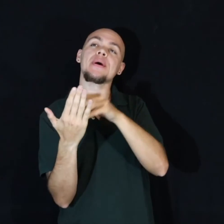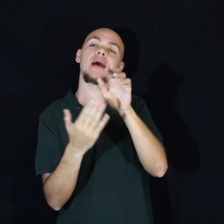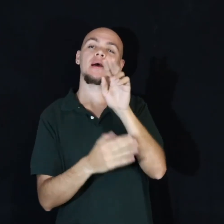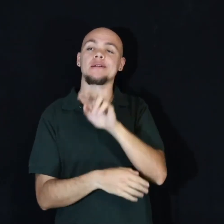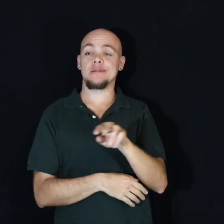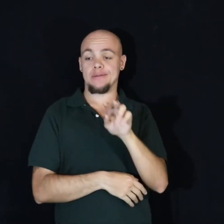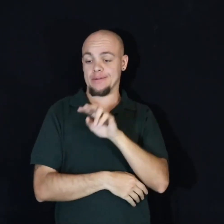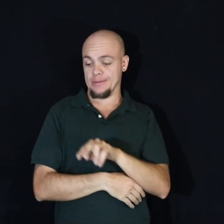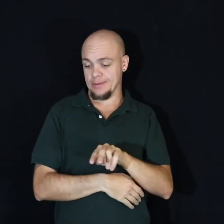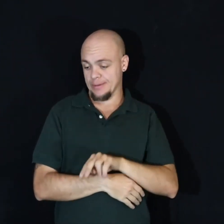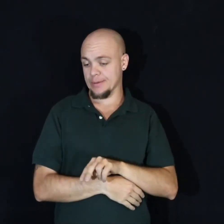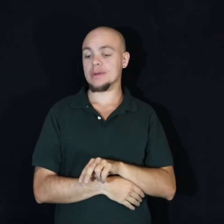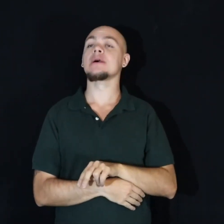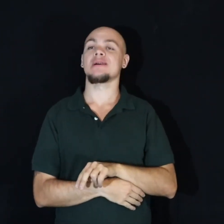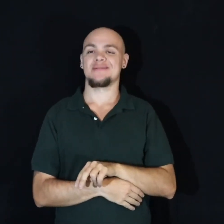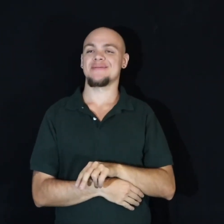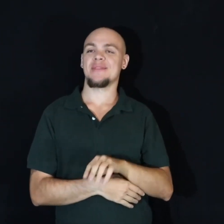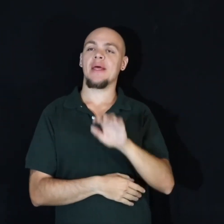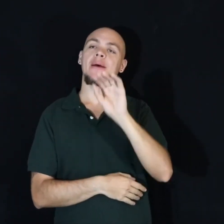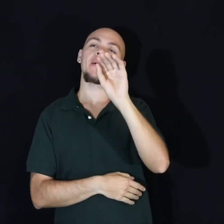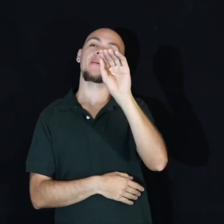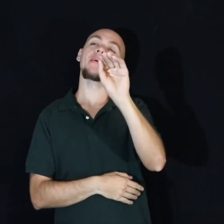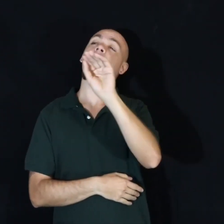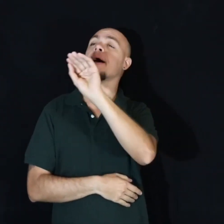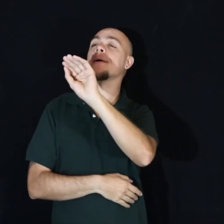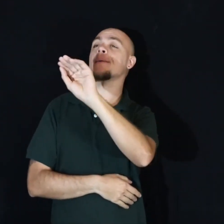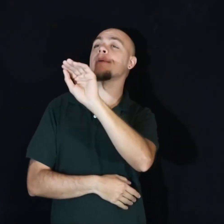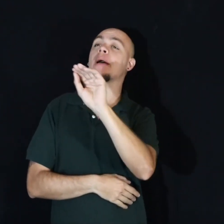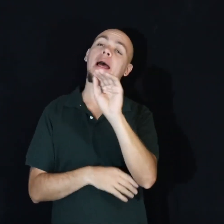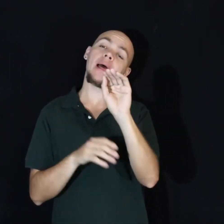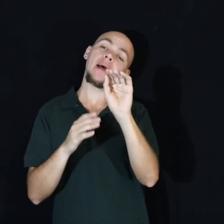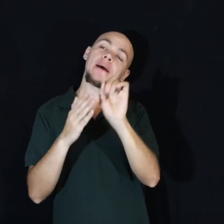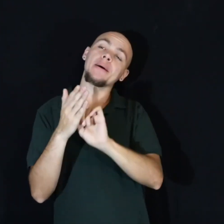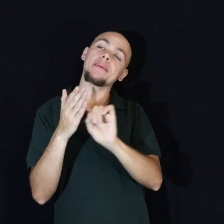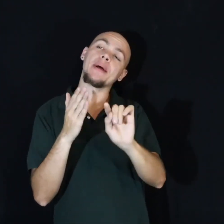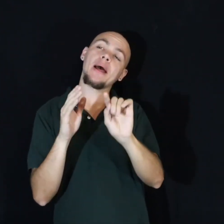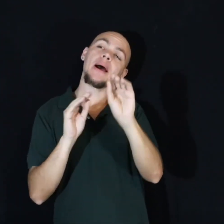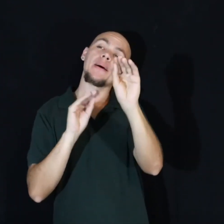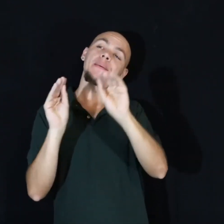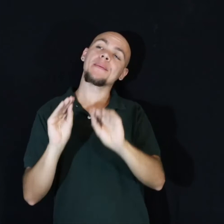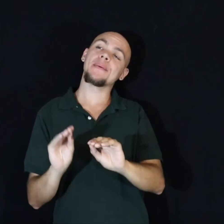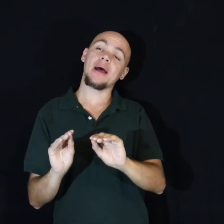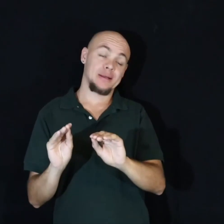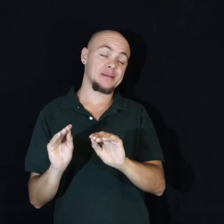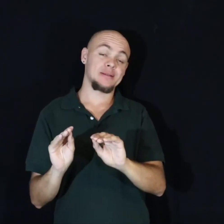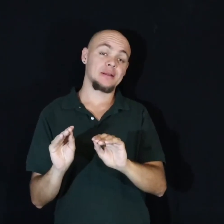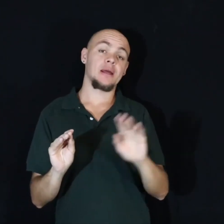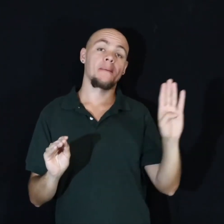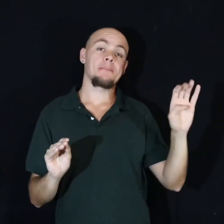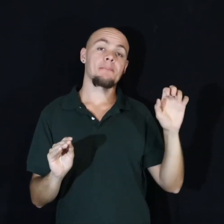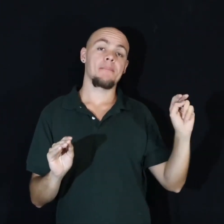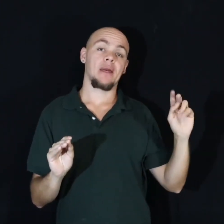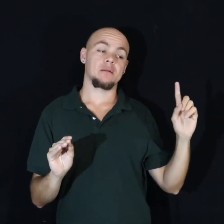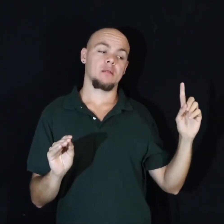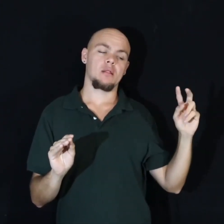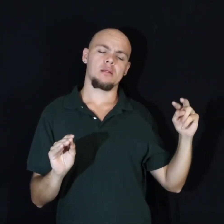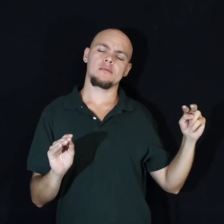effect, added a touch here and there, criticized the effect again. Ben, watching every move and getting more and